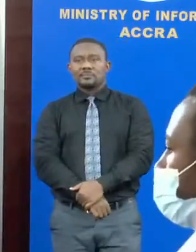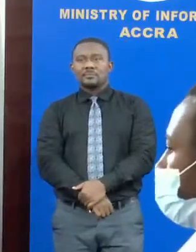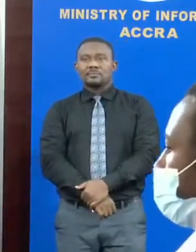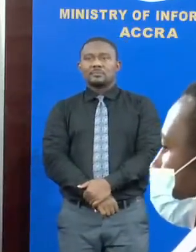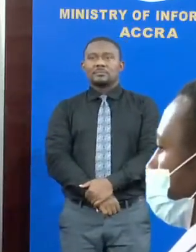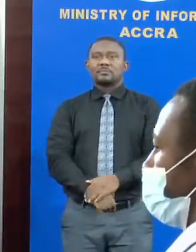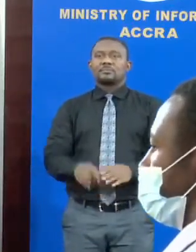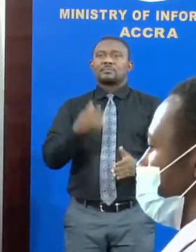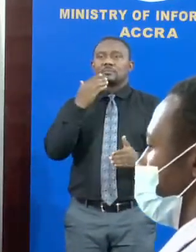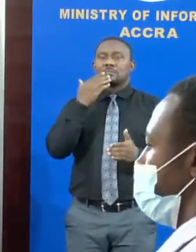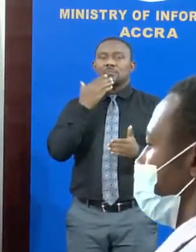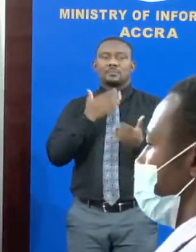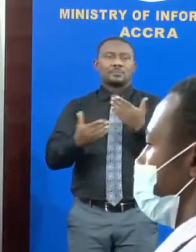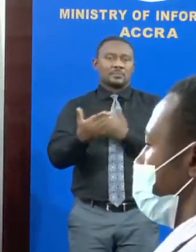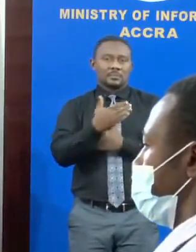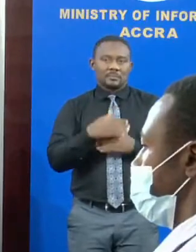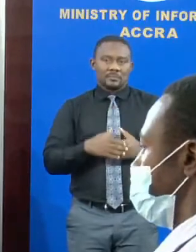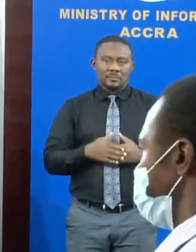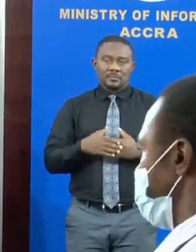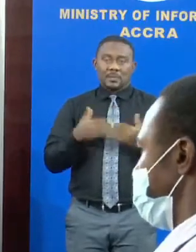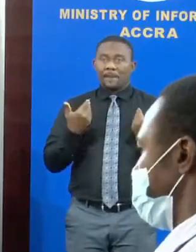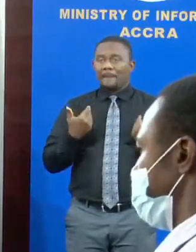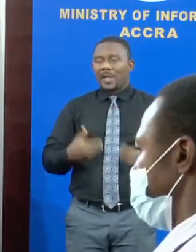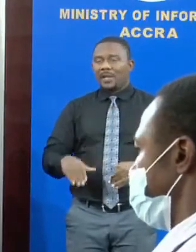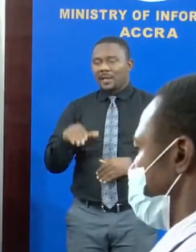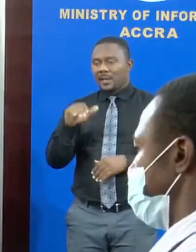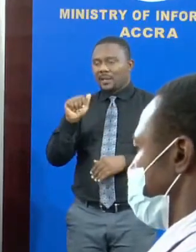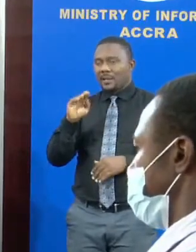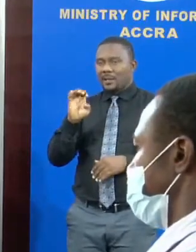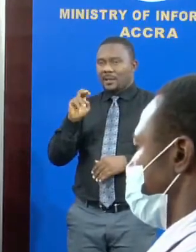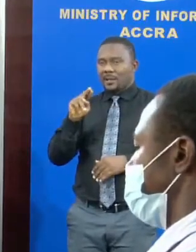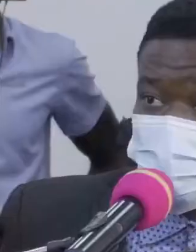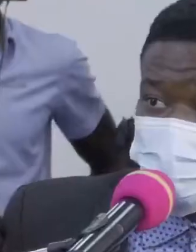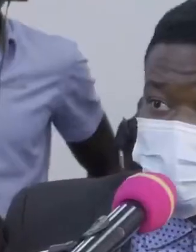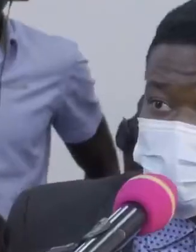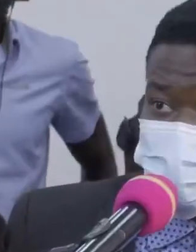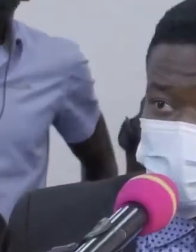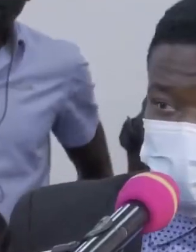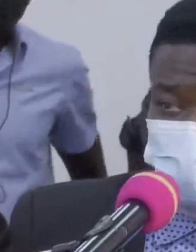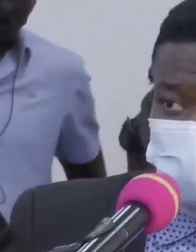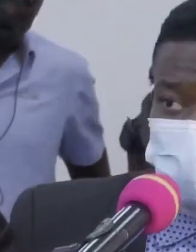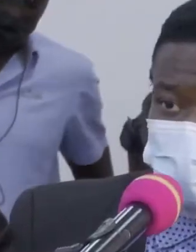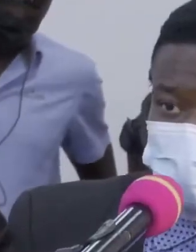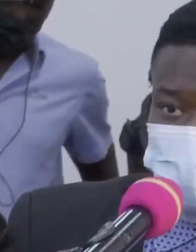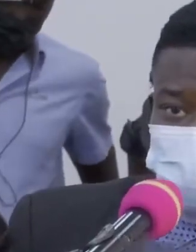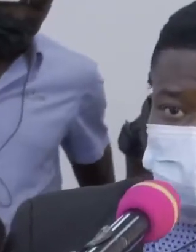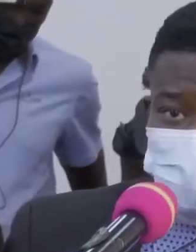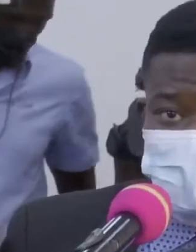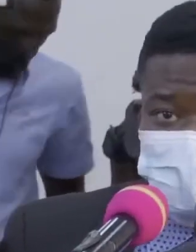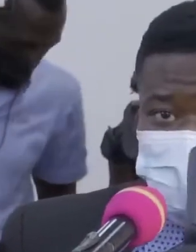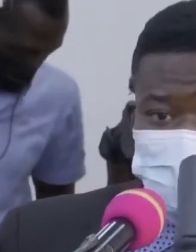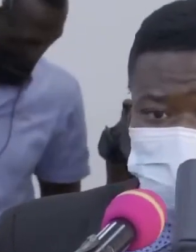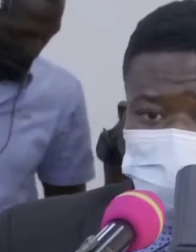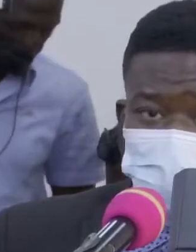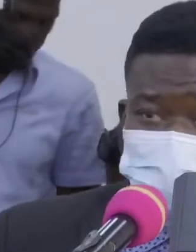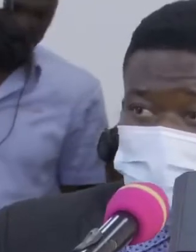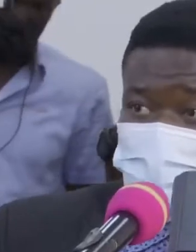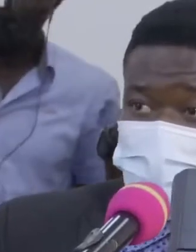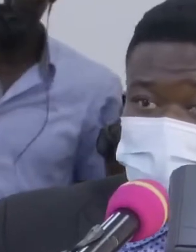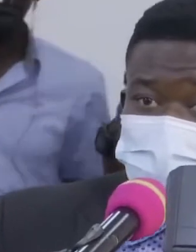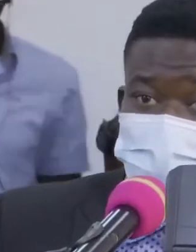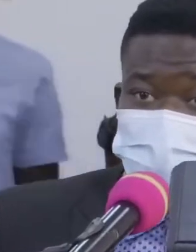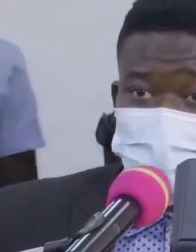Good morning, Honorable. Your friend Abednego has answered you. Beijing Wadum FM. Yesterday, your birthday, happy birthday. My